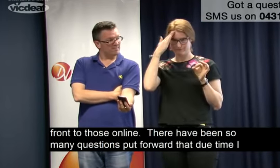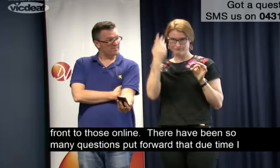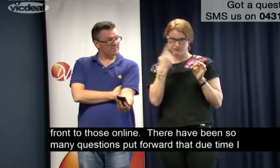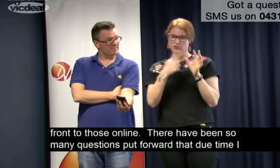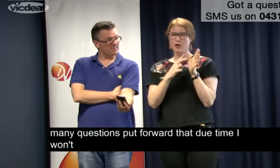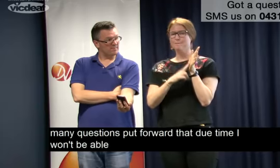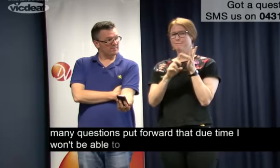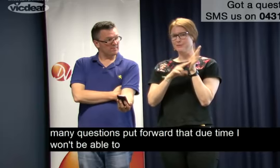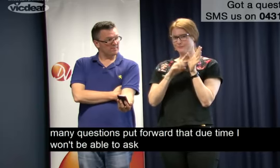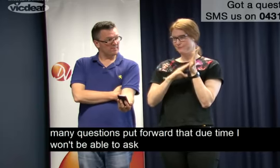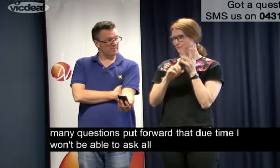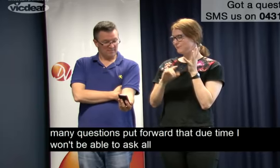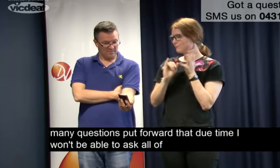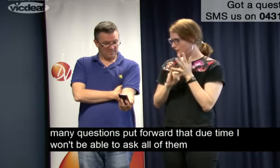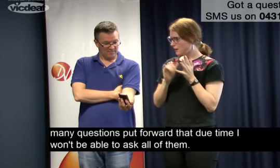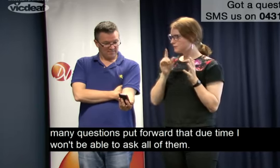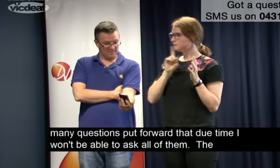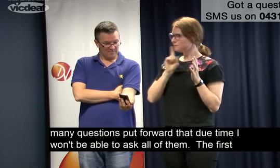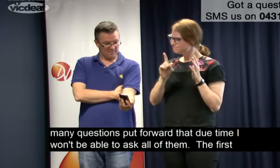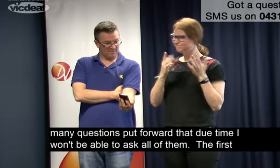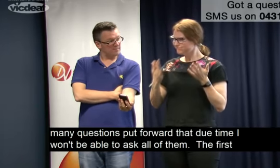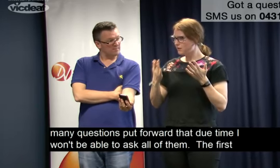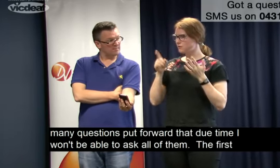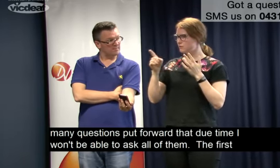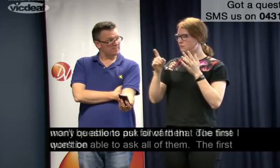question is, I don't know, the person is anonymous.